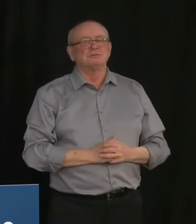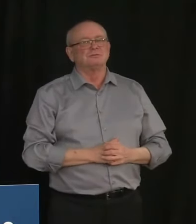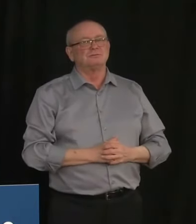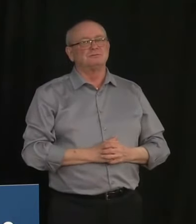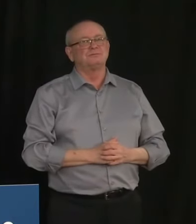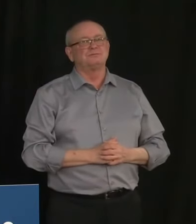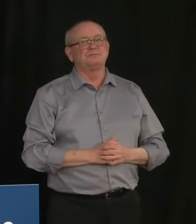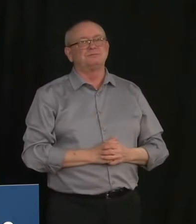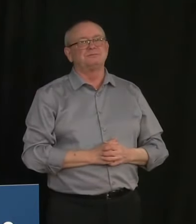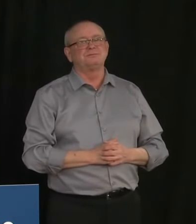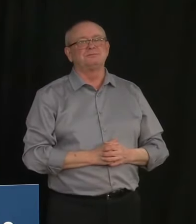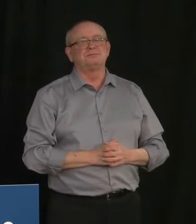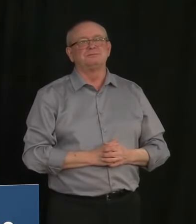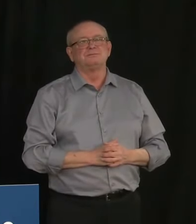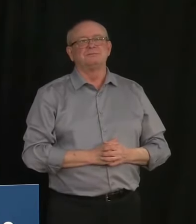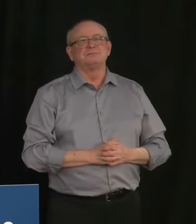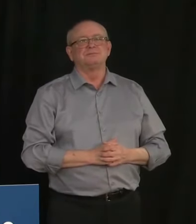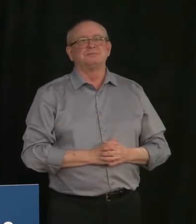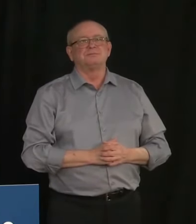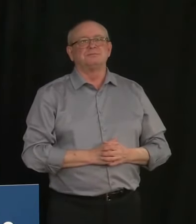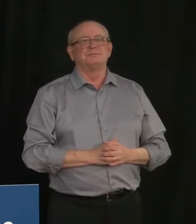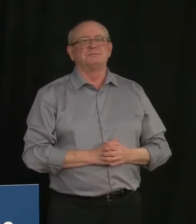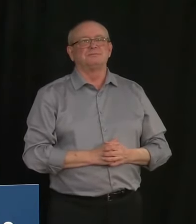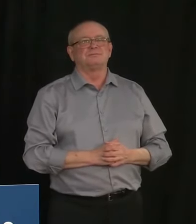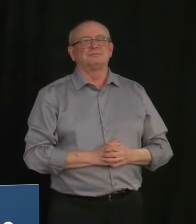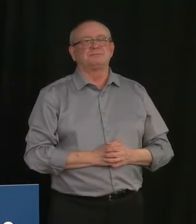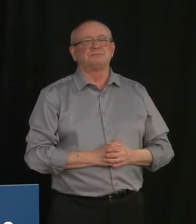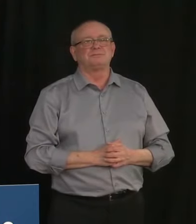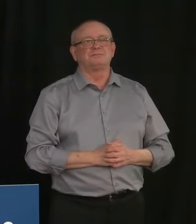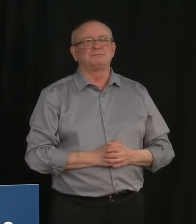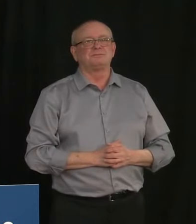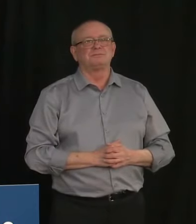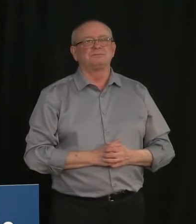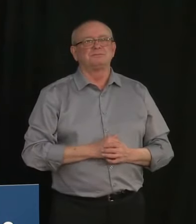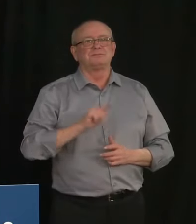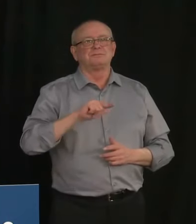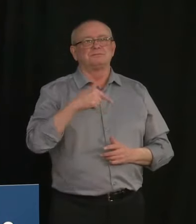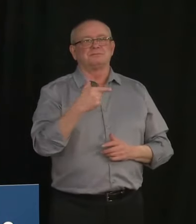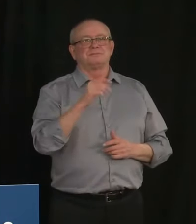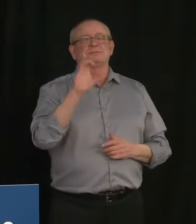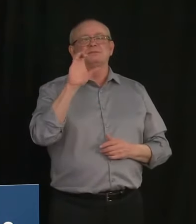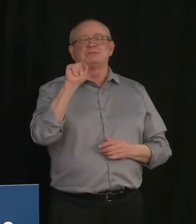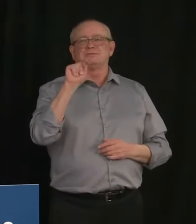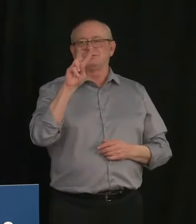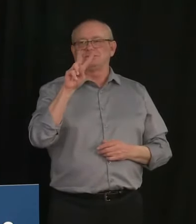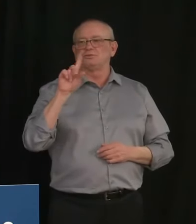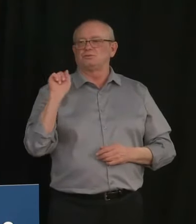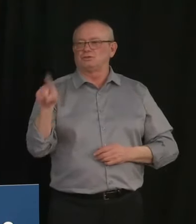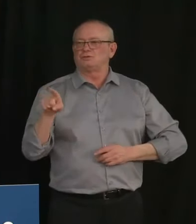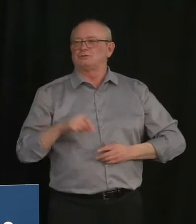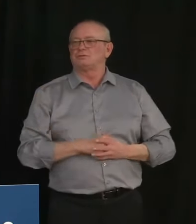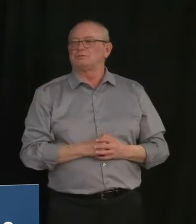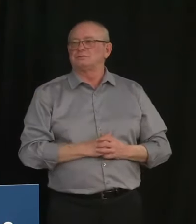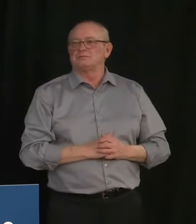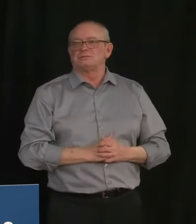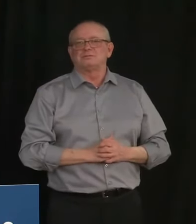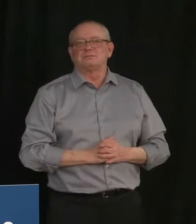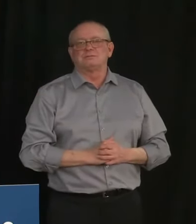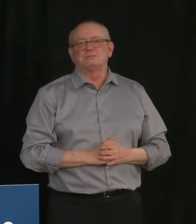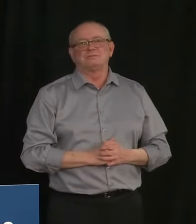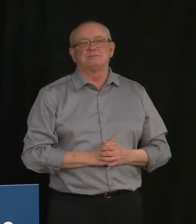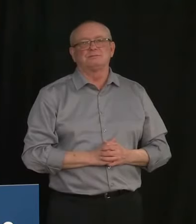please? This is Kevin Nimick with CTV. Go ahead, Kevin. Hi, Dr.